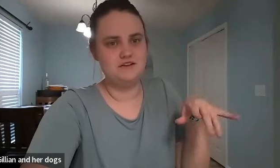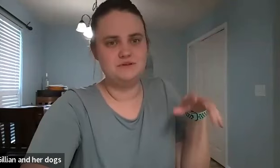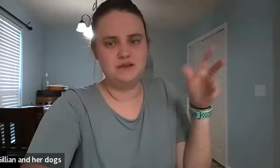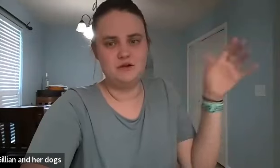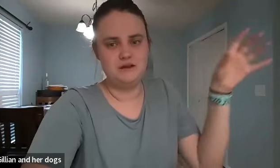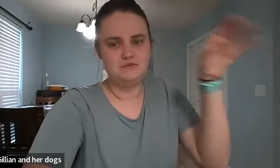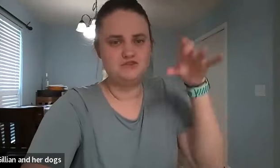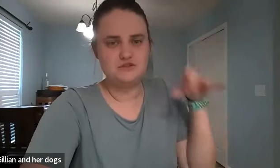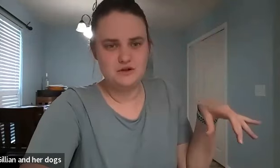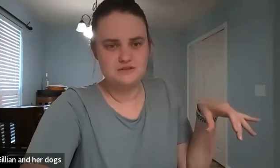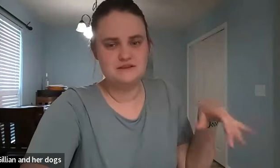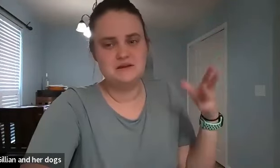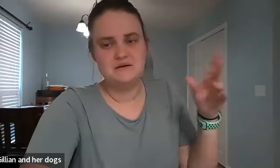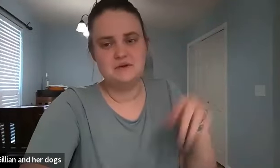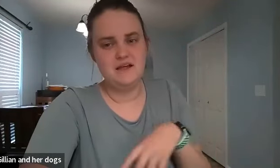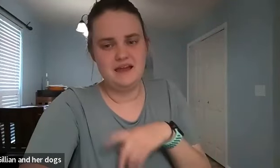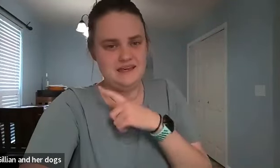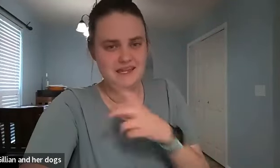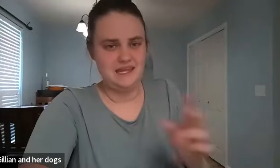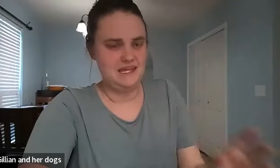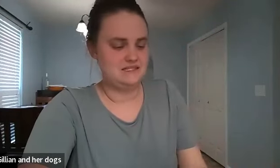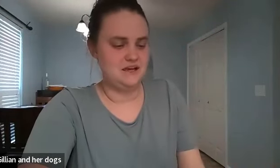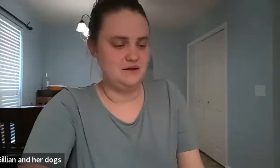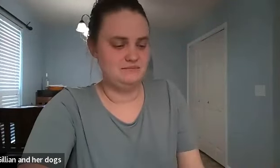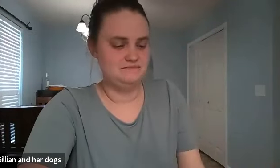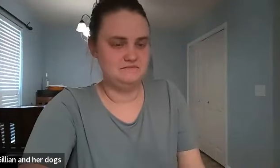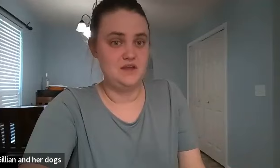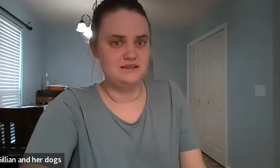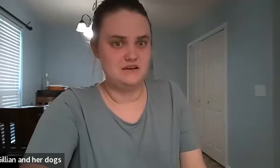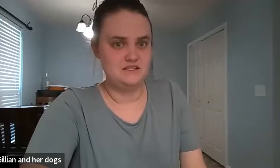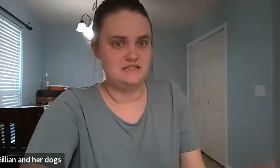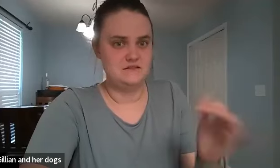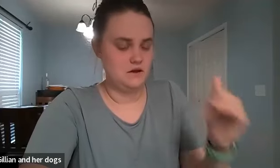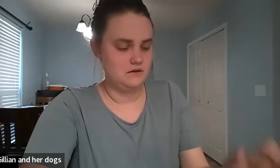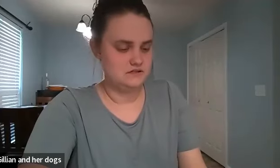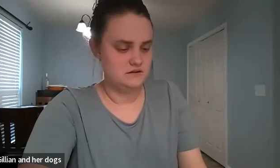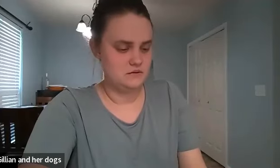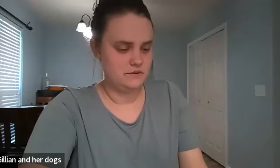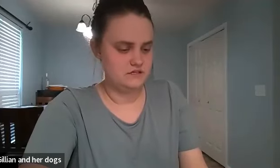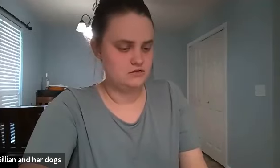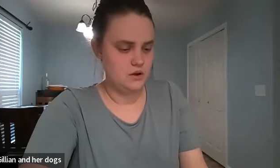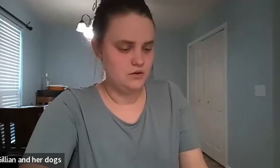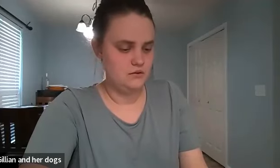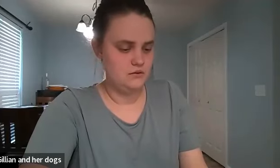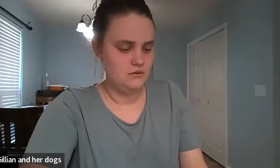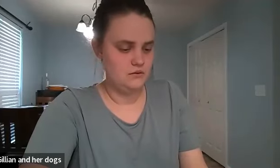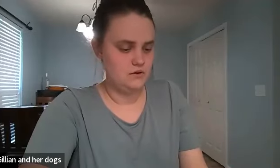but like our neighbors are so close, but like it's not as loud as it is at their house. What was it? Crow,